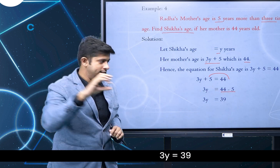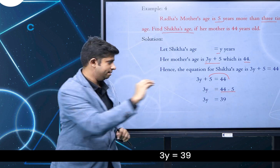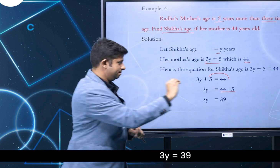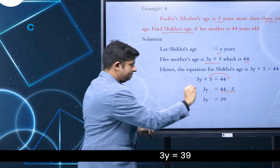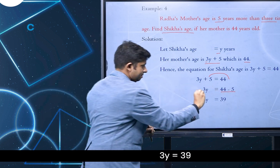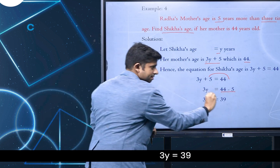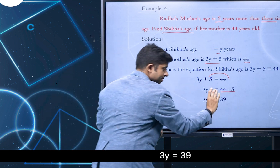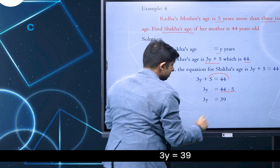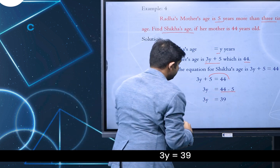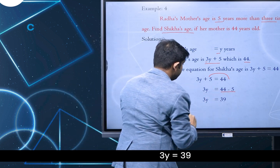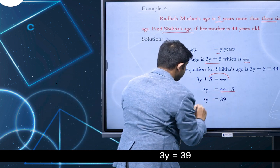3y equals to 39.